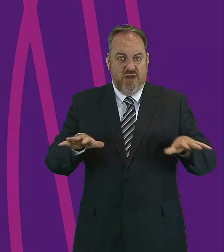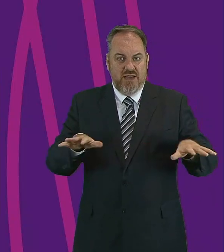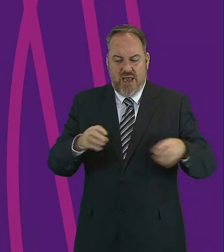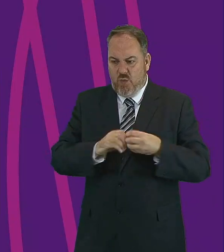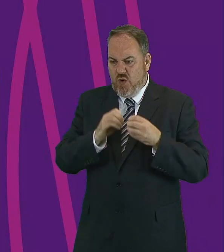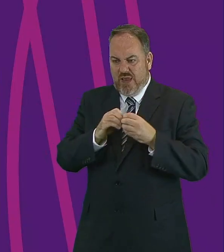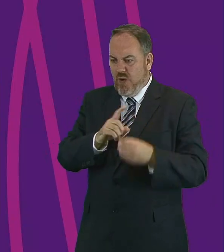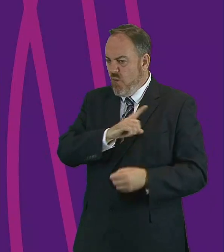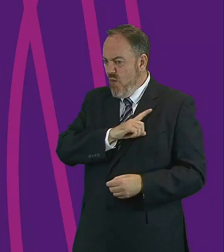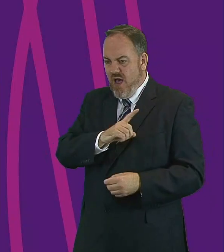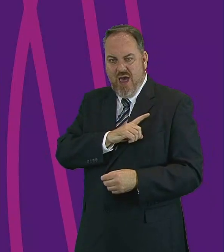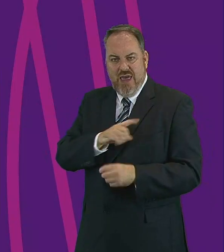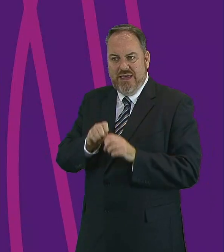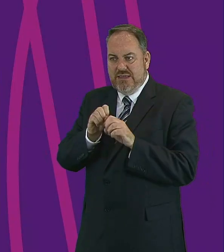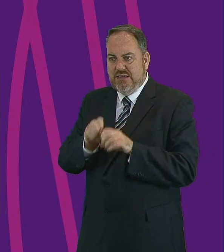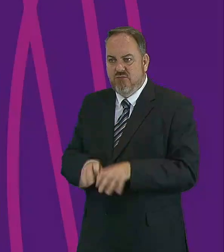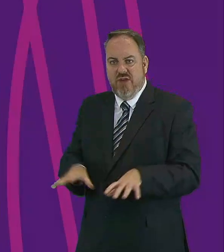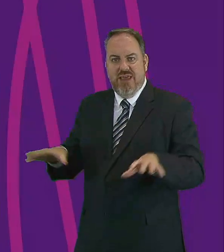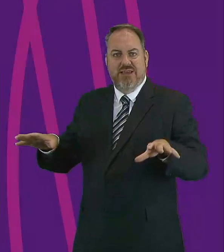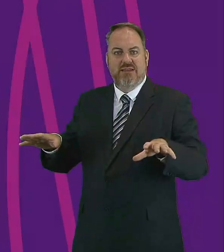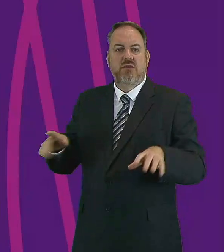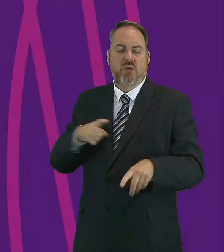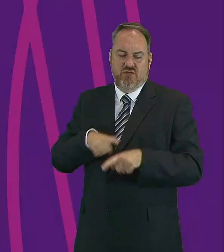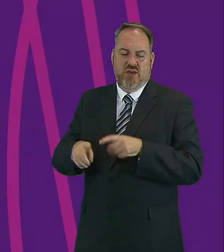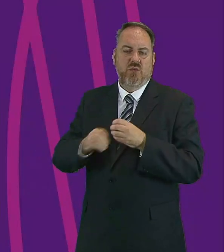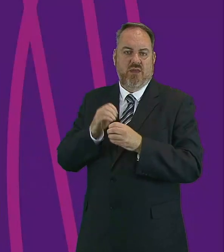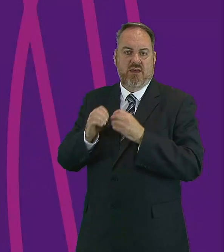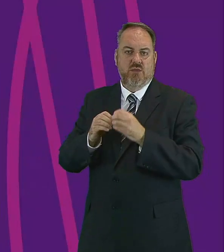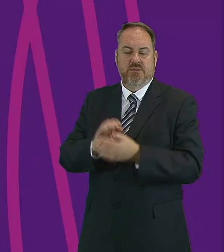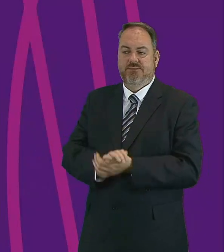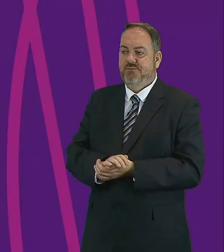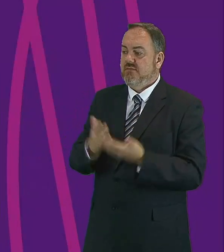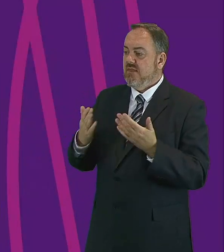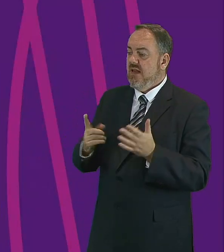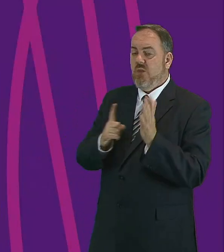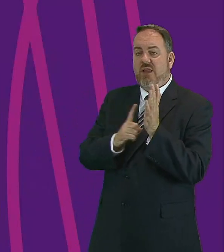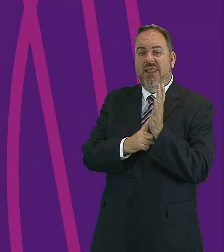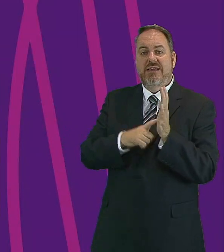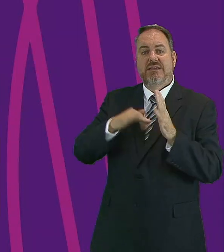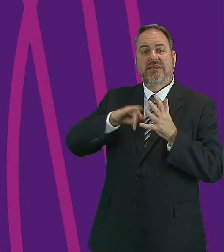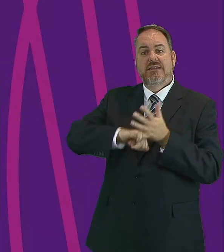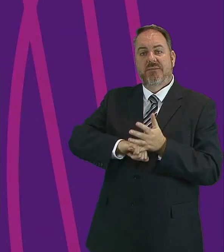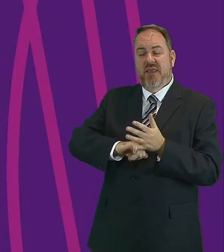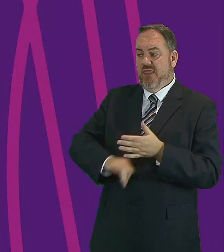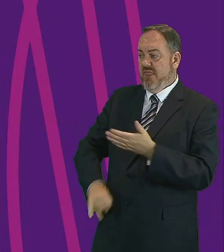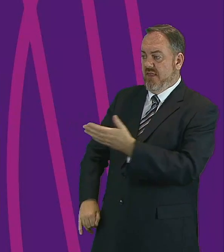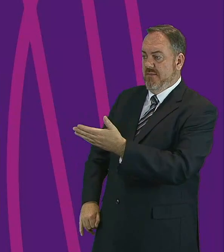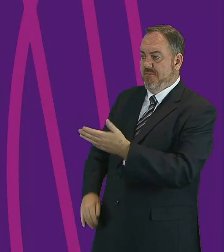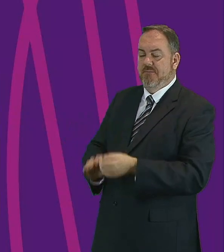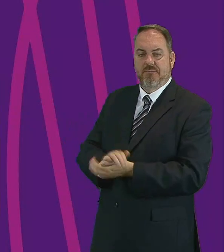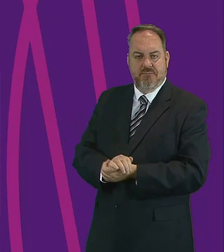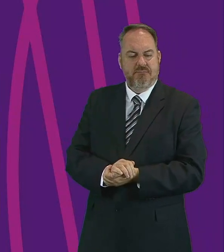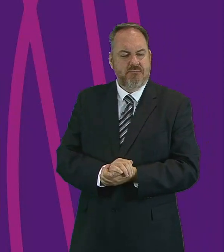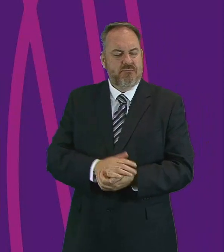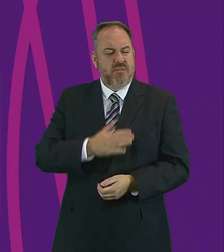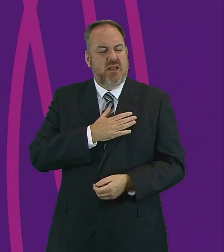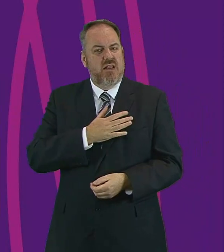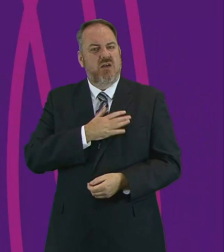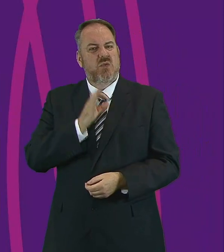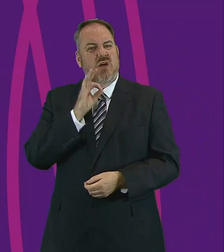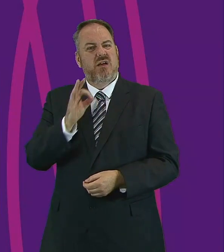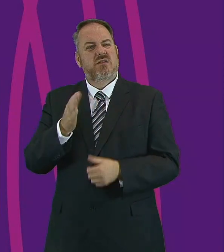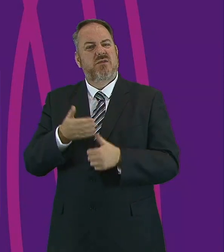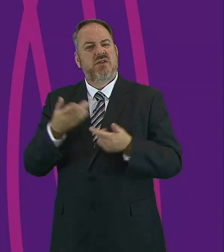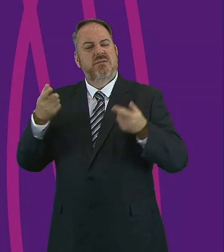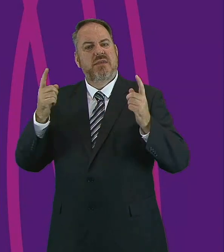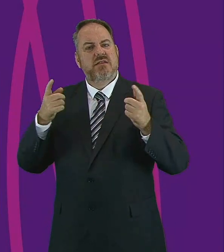that's what we've tried to do in the West of Scotland. Liz Smith, to be followed by Anas Sarwar. May I ask the First Minister to tell us what discussions